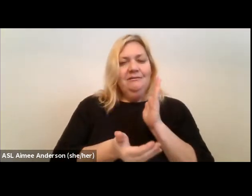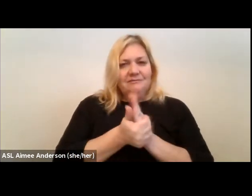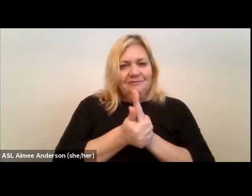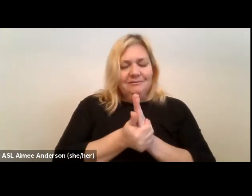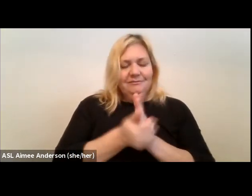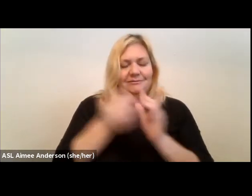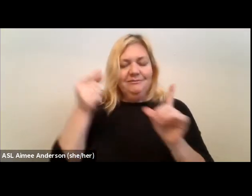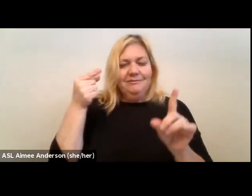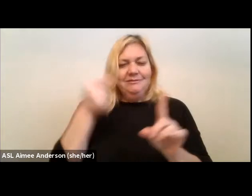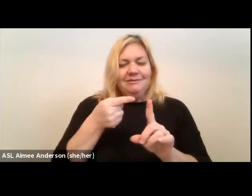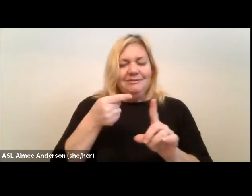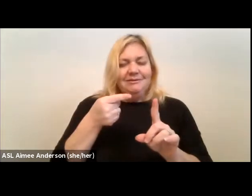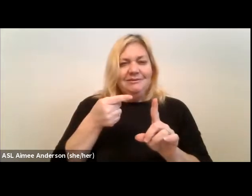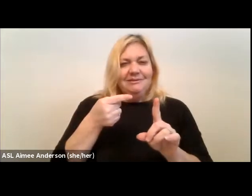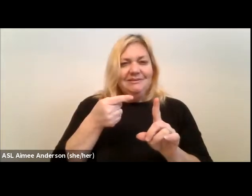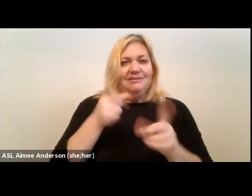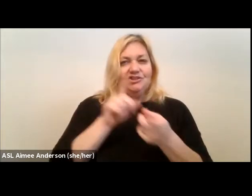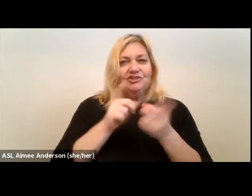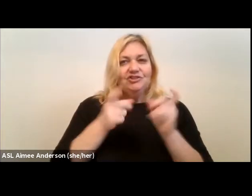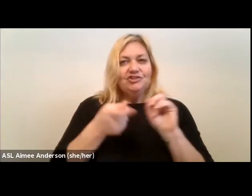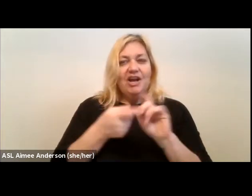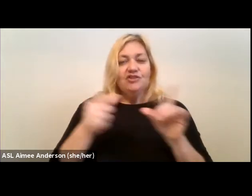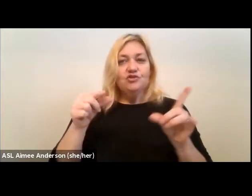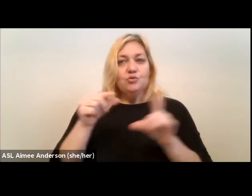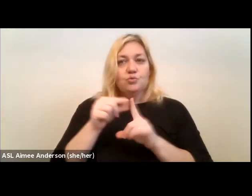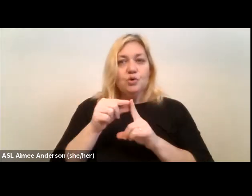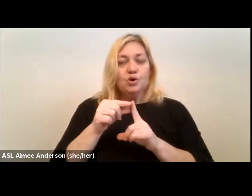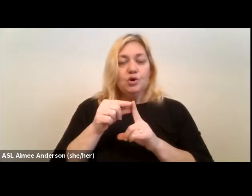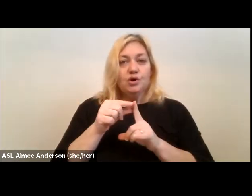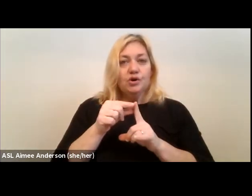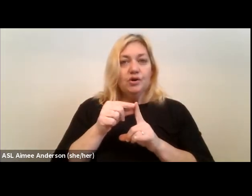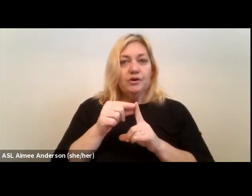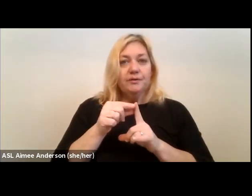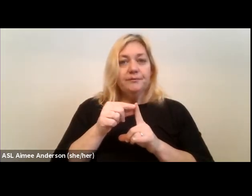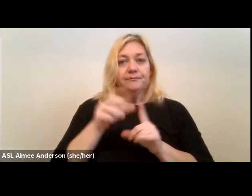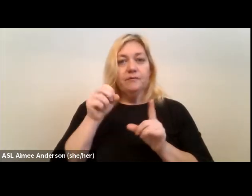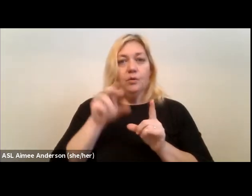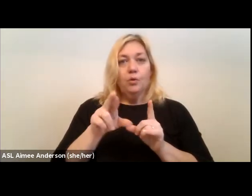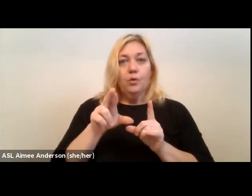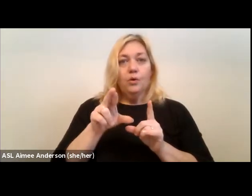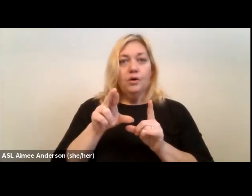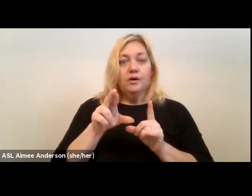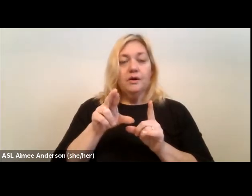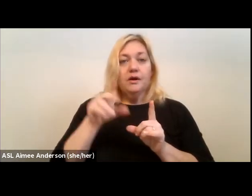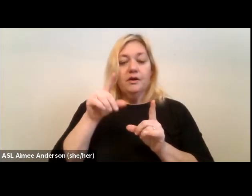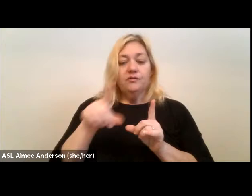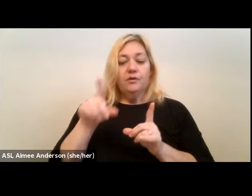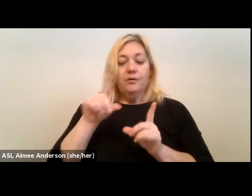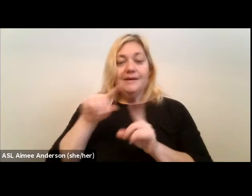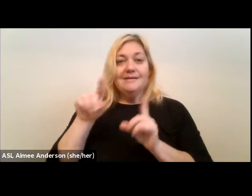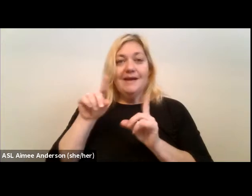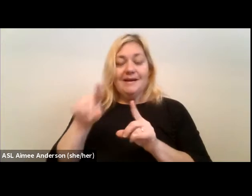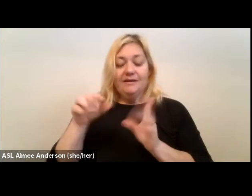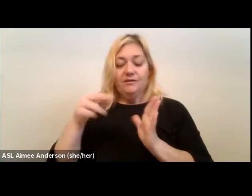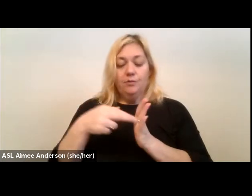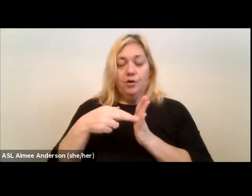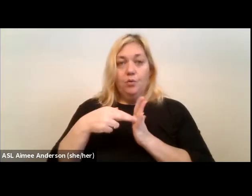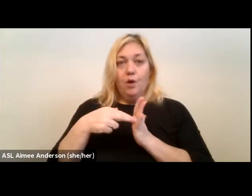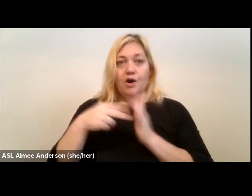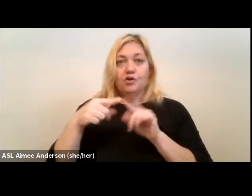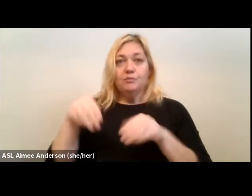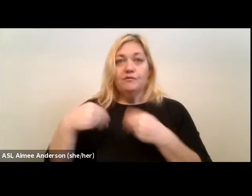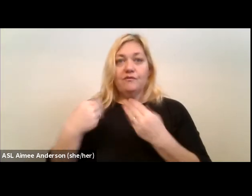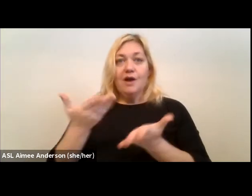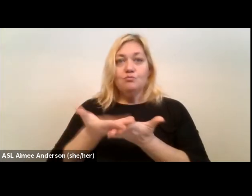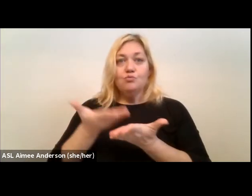Rule 15 to change the word or to and, such that it would read, attendees will be required to provide proof of